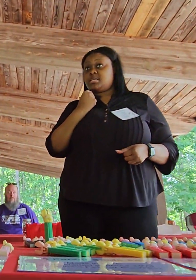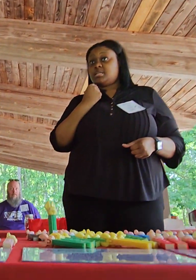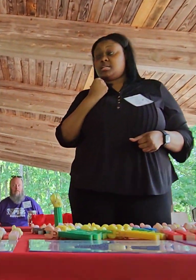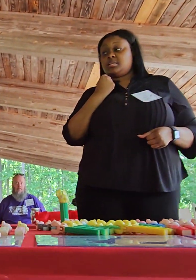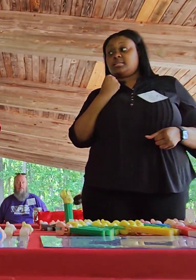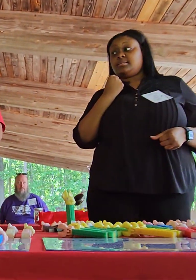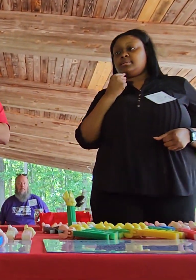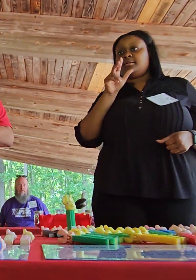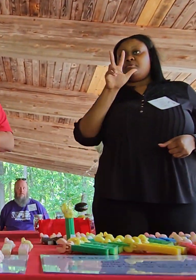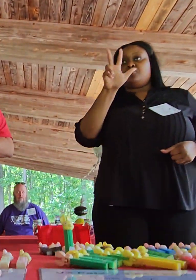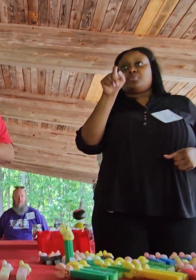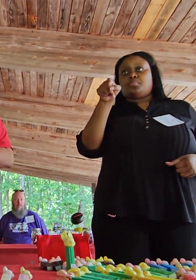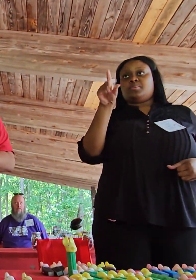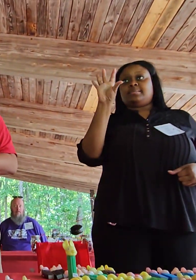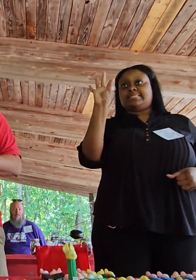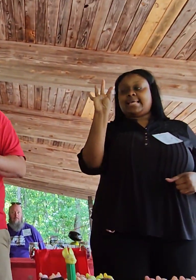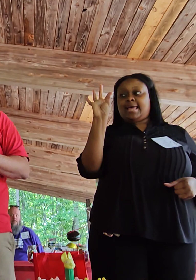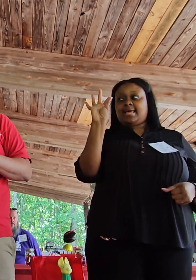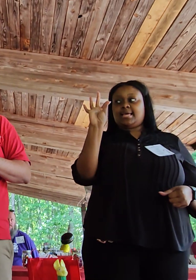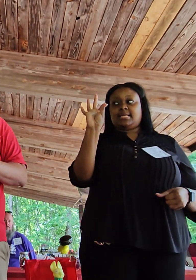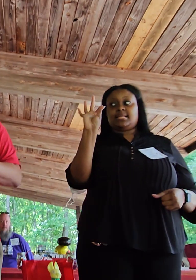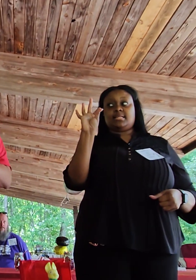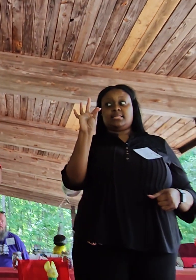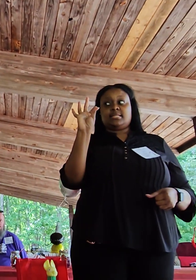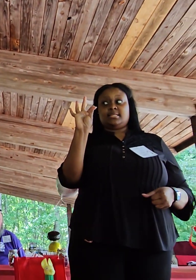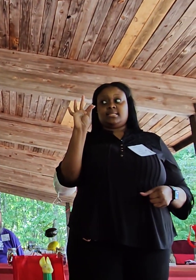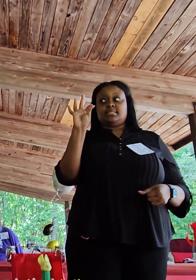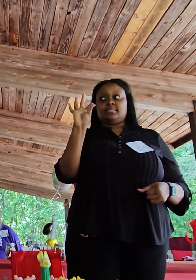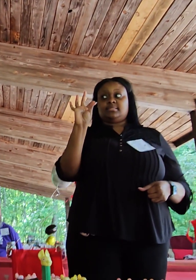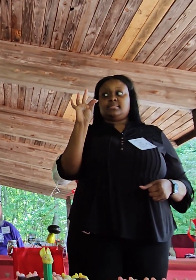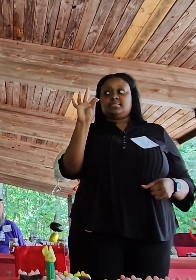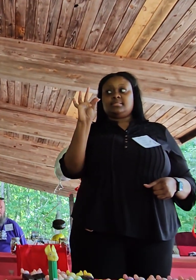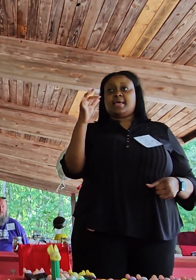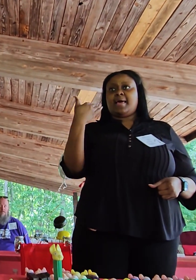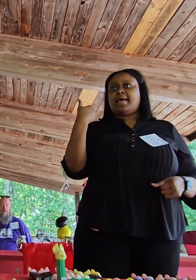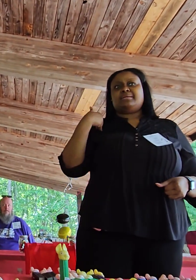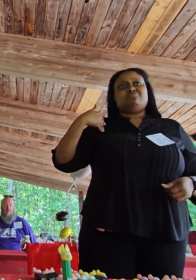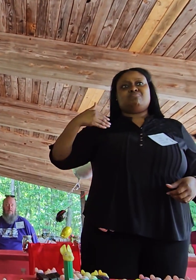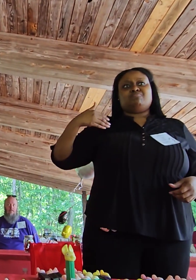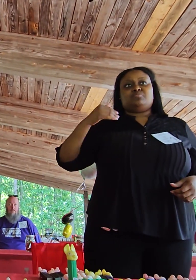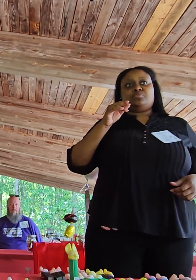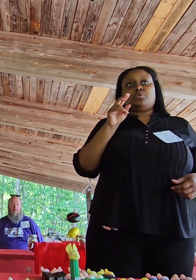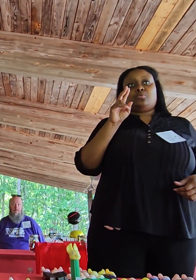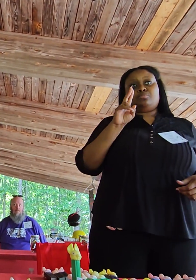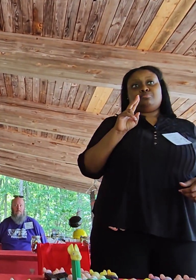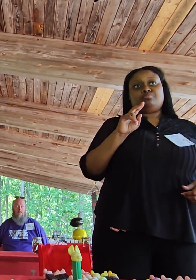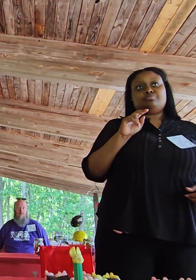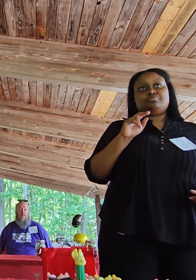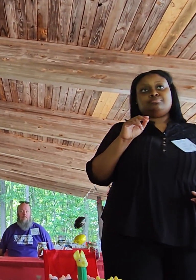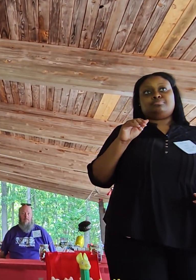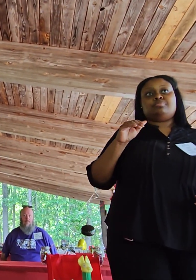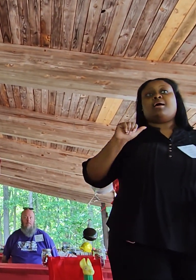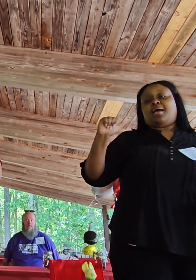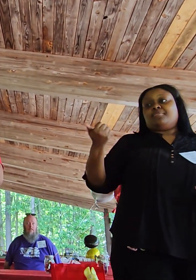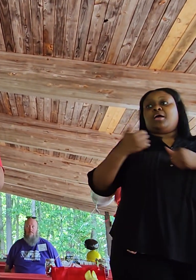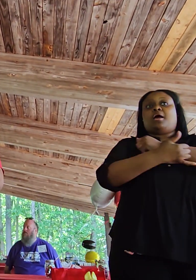is a 3.9 Yugoslavia, and I haven't seen this on any other dispenser except for on fat-eared